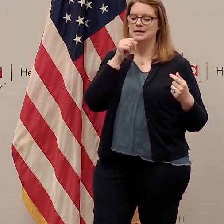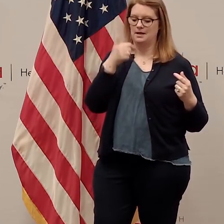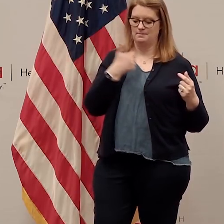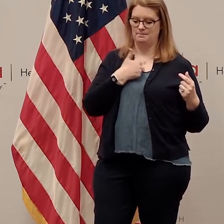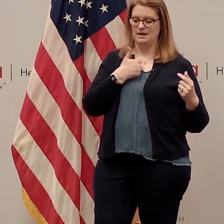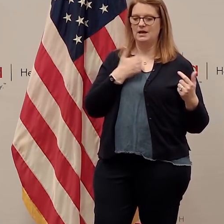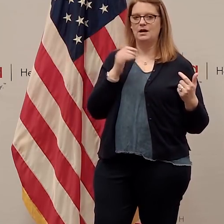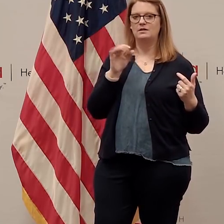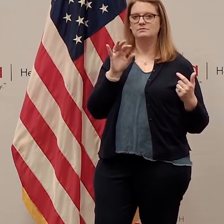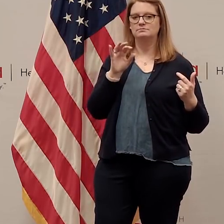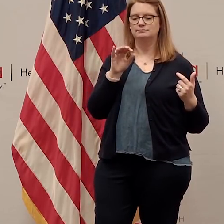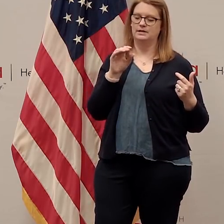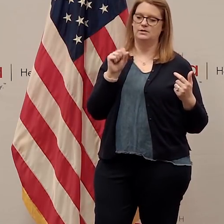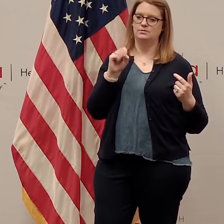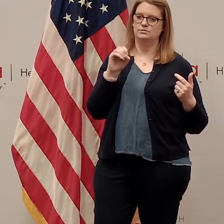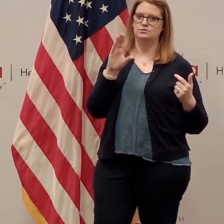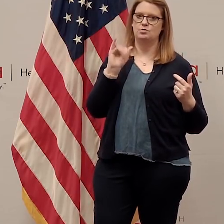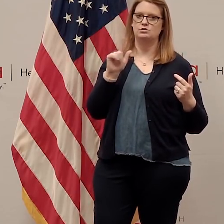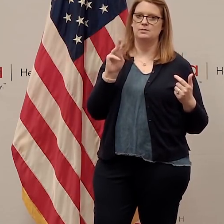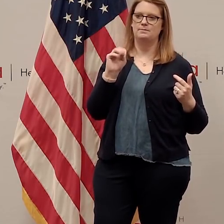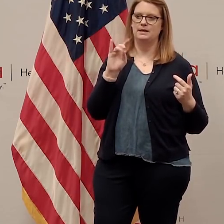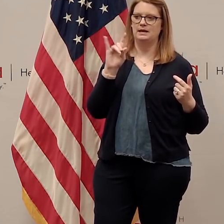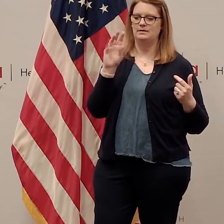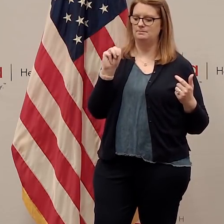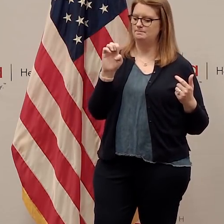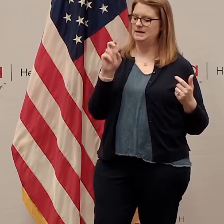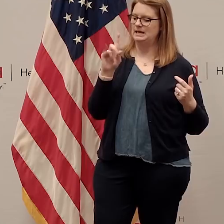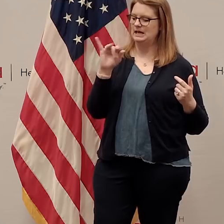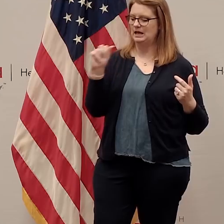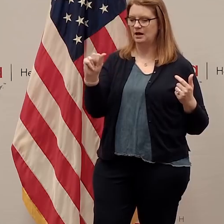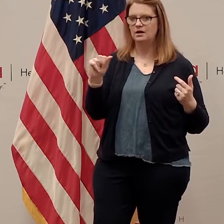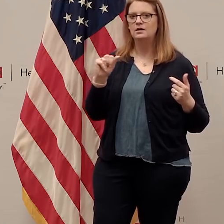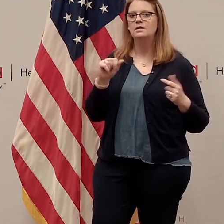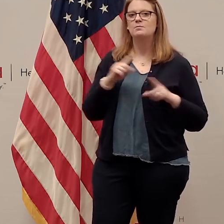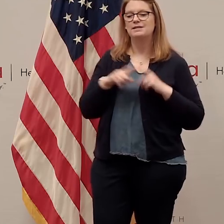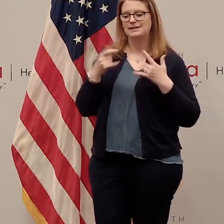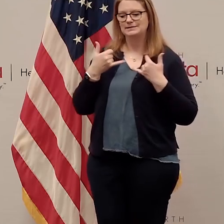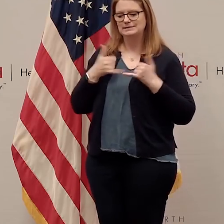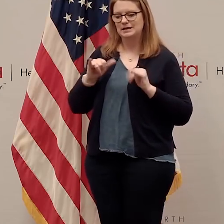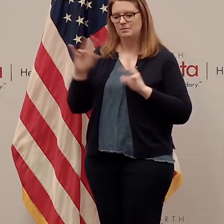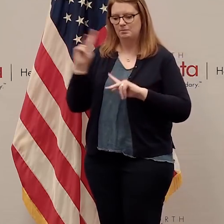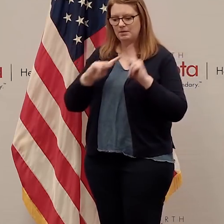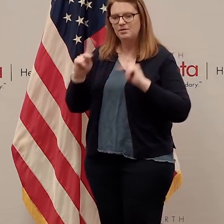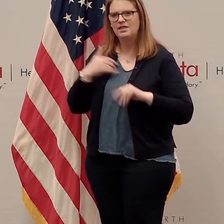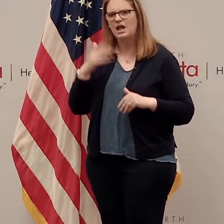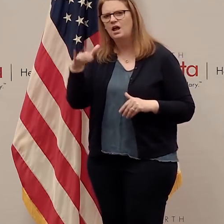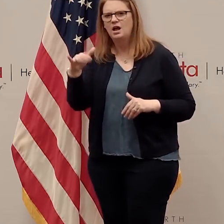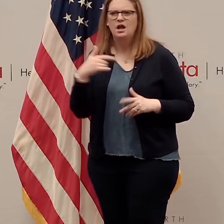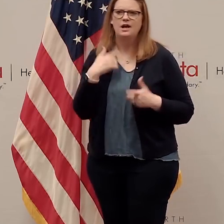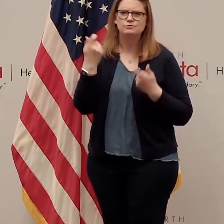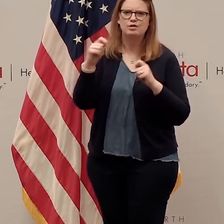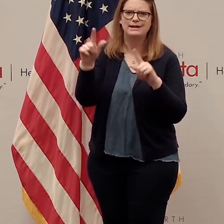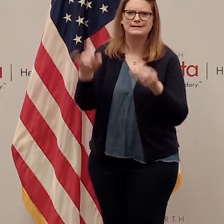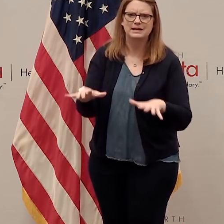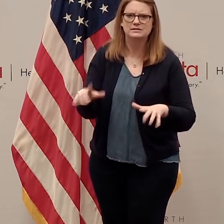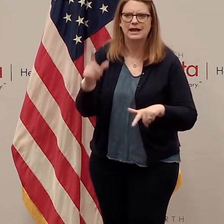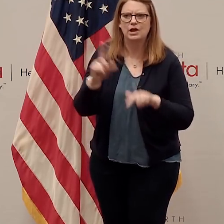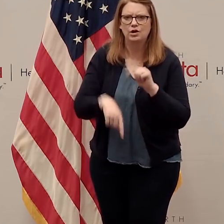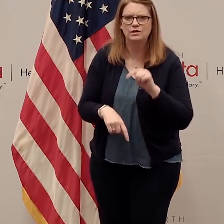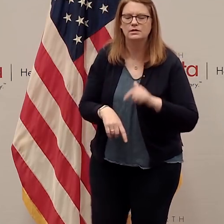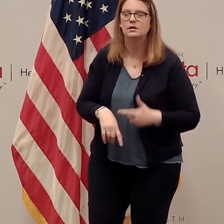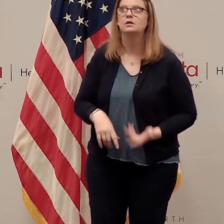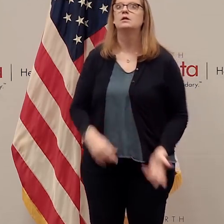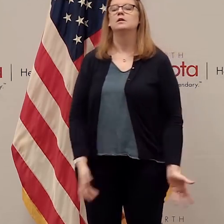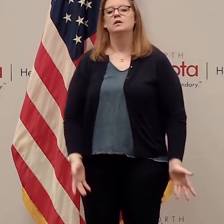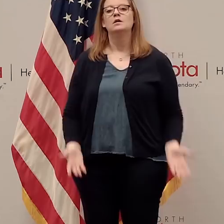don't spend any time there, but it shared with me by our team, is that there are still people that are saying, hey, I tried to get a test and I couldn't. And I've said